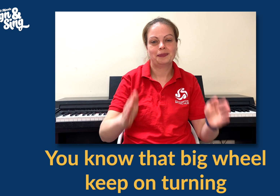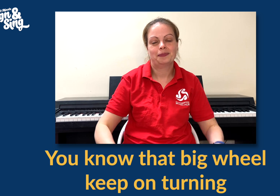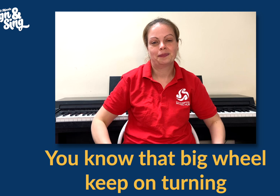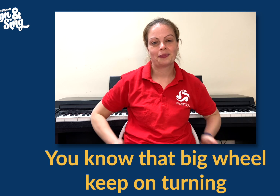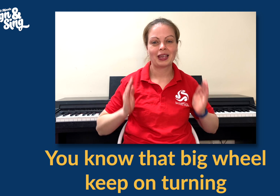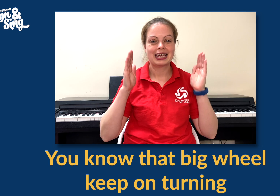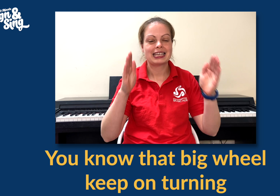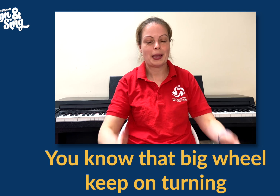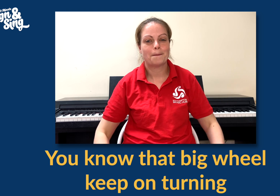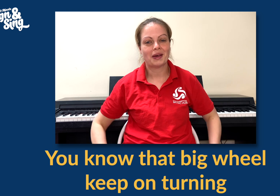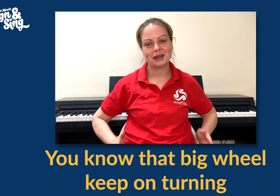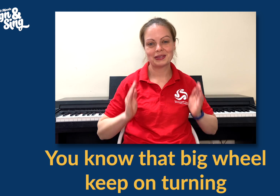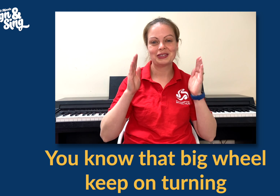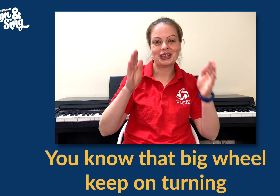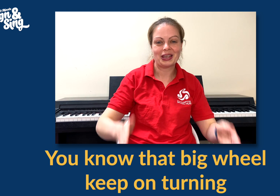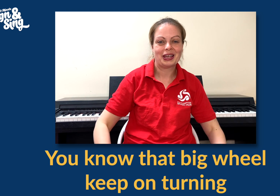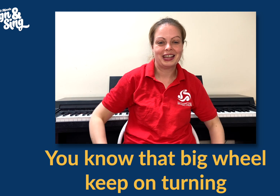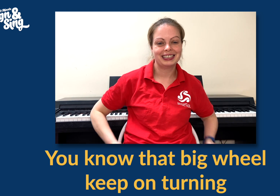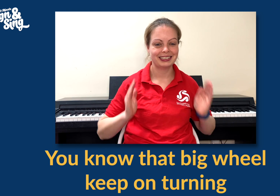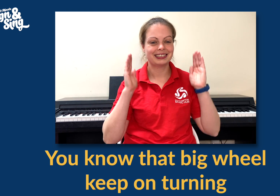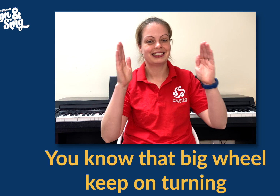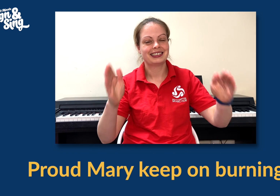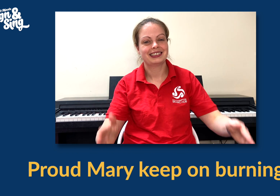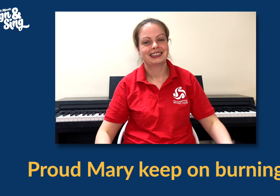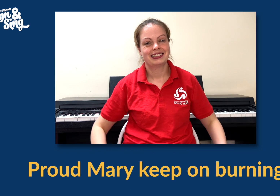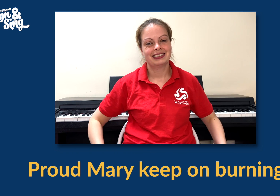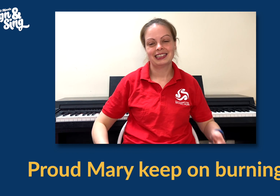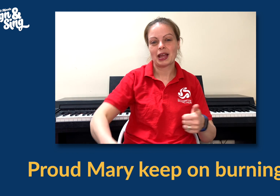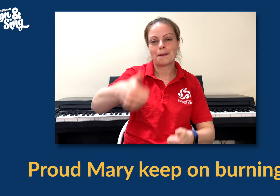Big wheel, keep on turning.